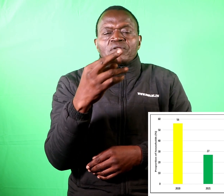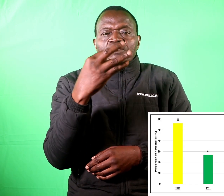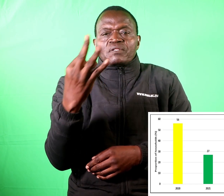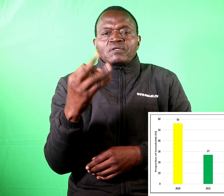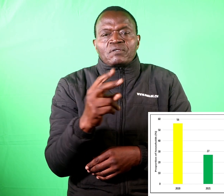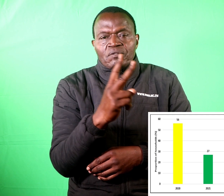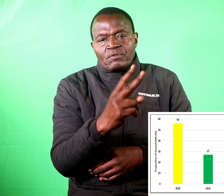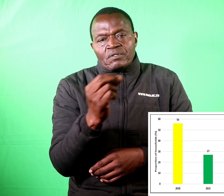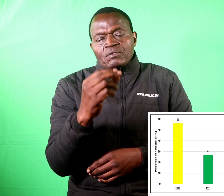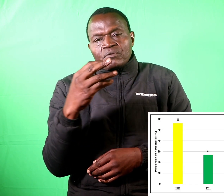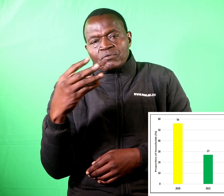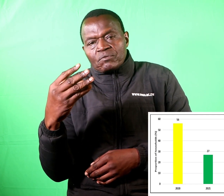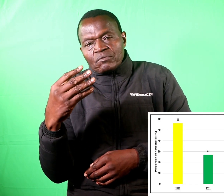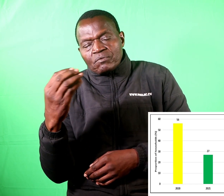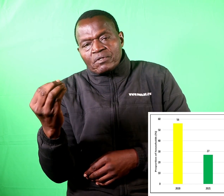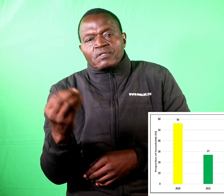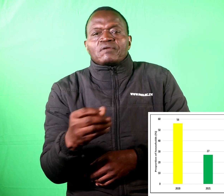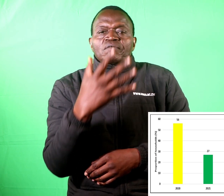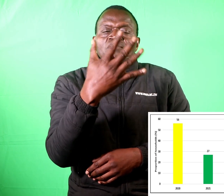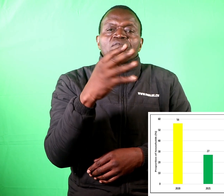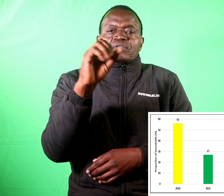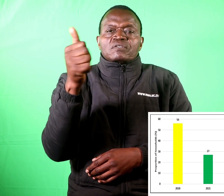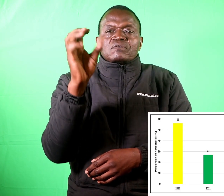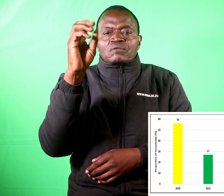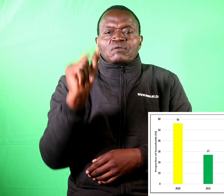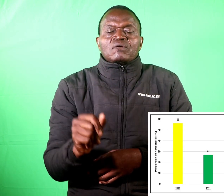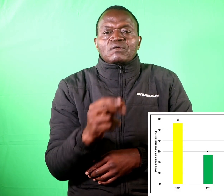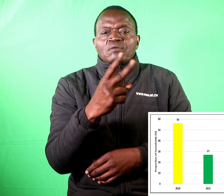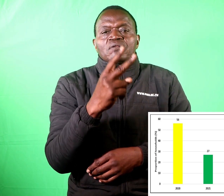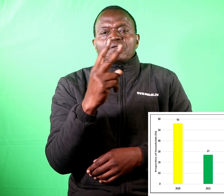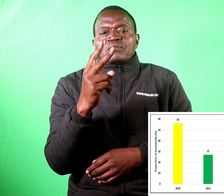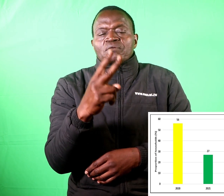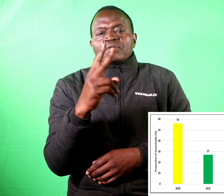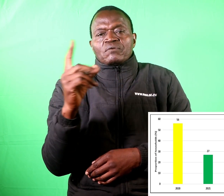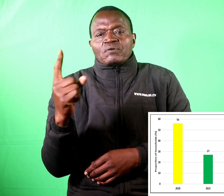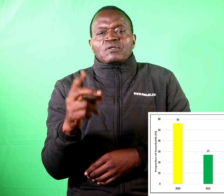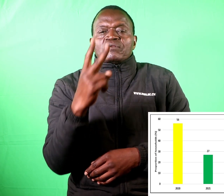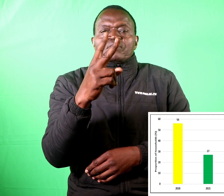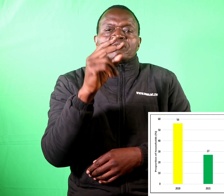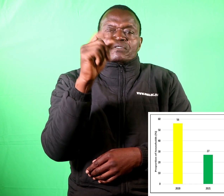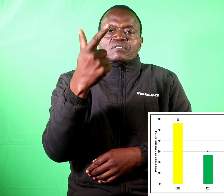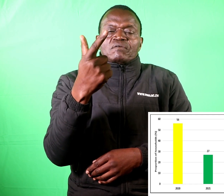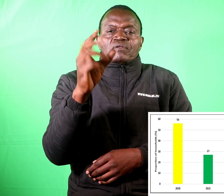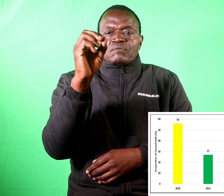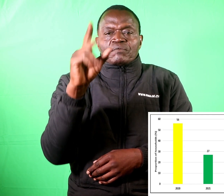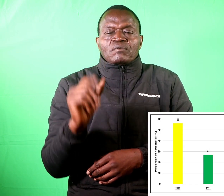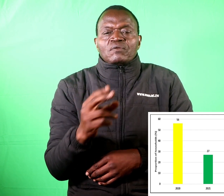2020, 56%, 2021, 27%,